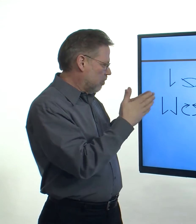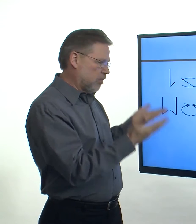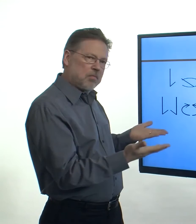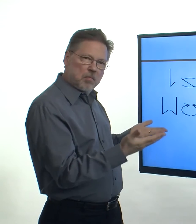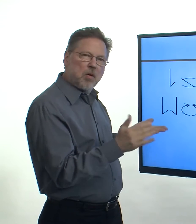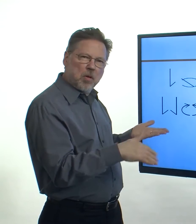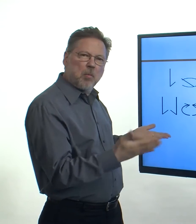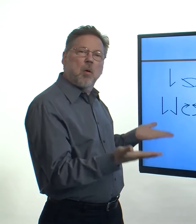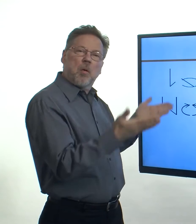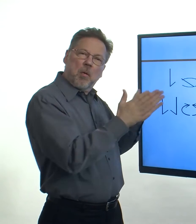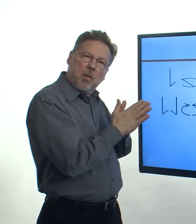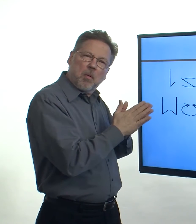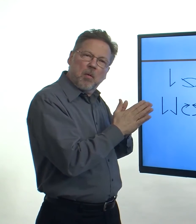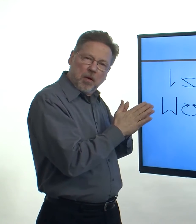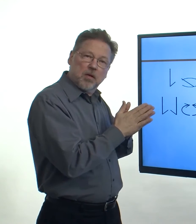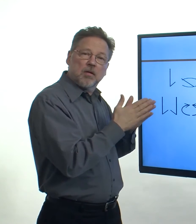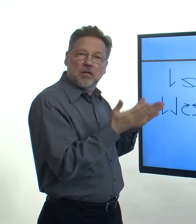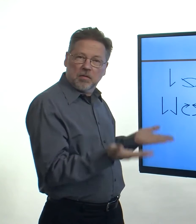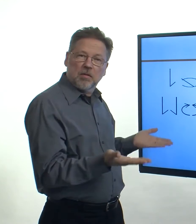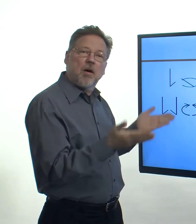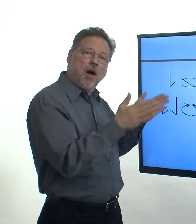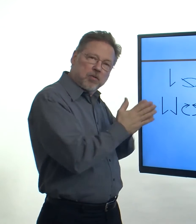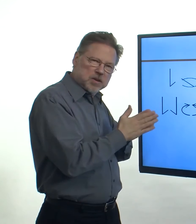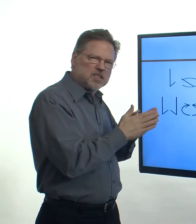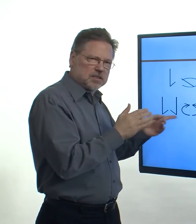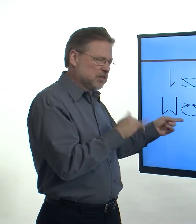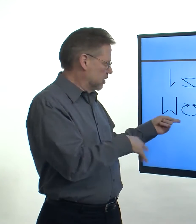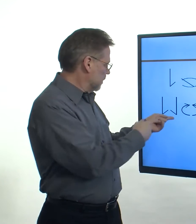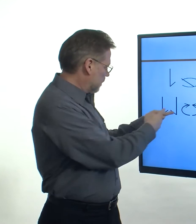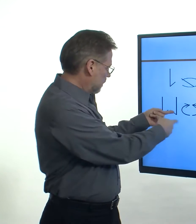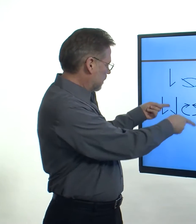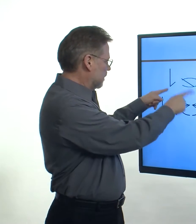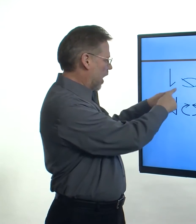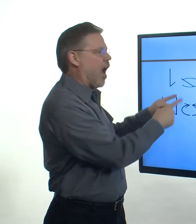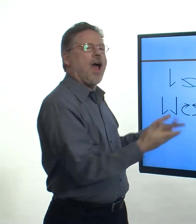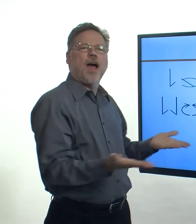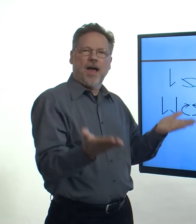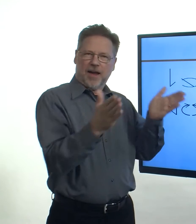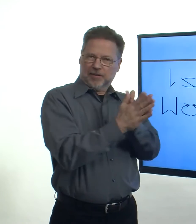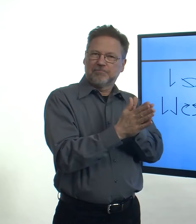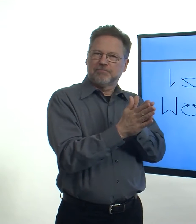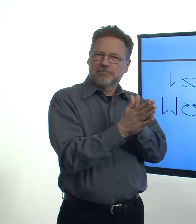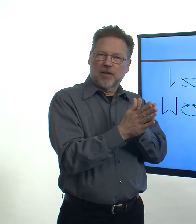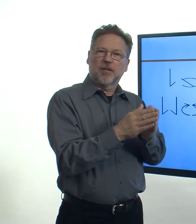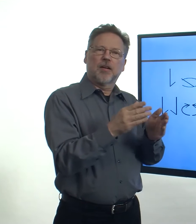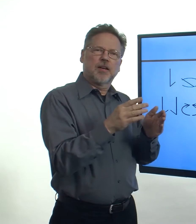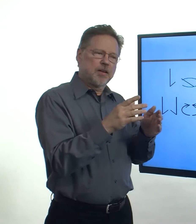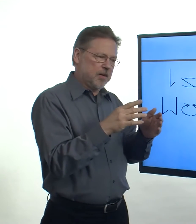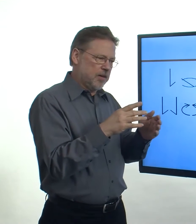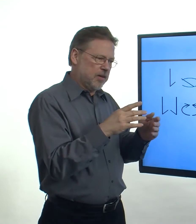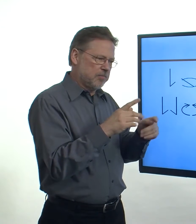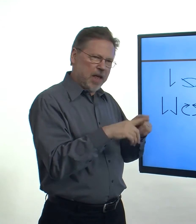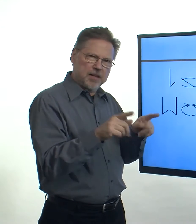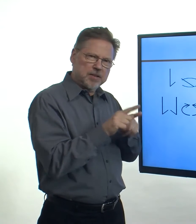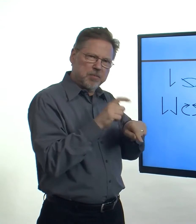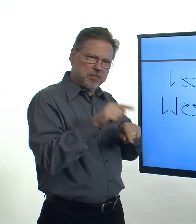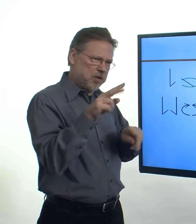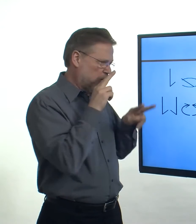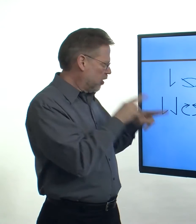of motion is outward, inward, or both. The direction of these arrows indicates an inward movement.